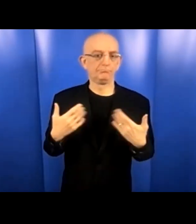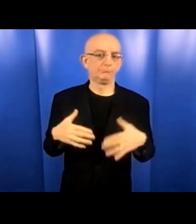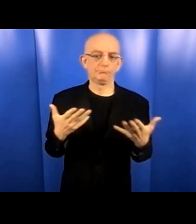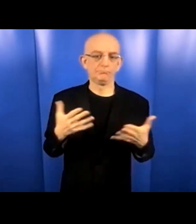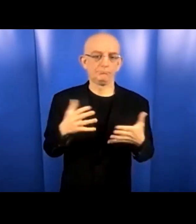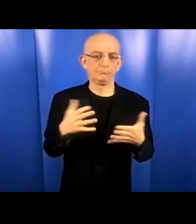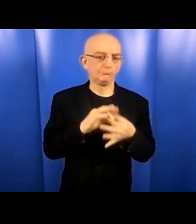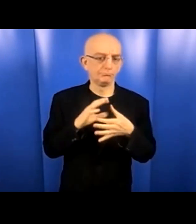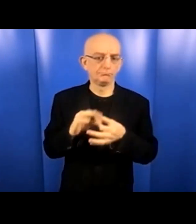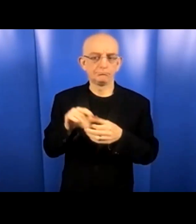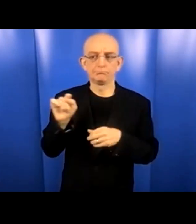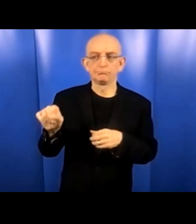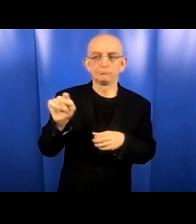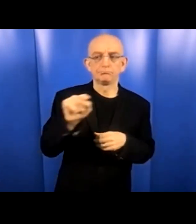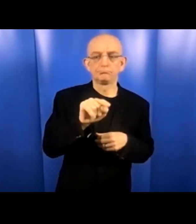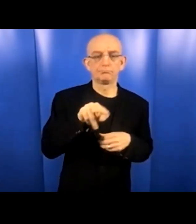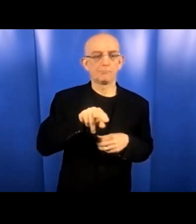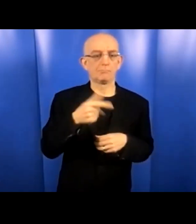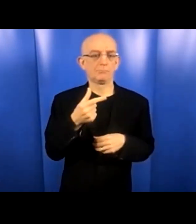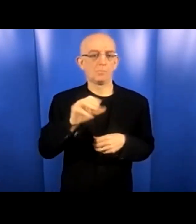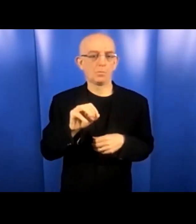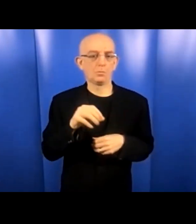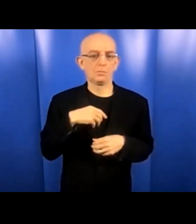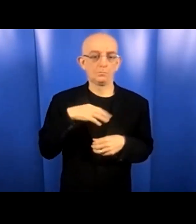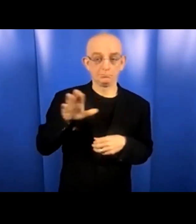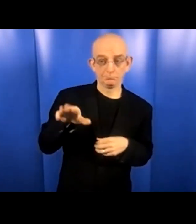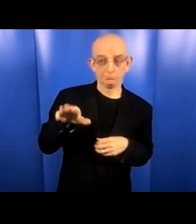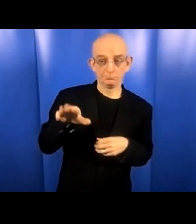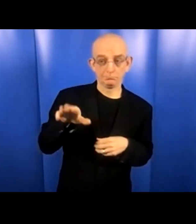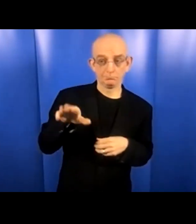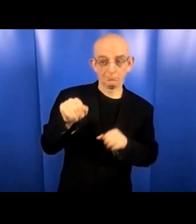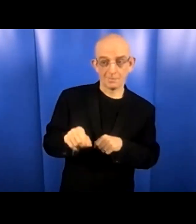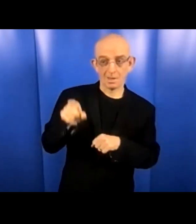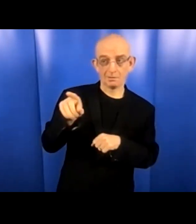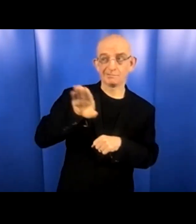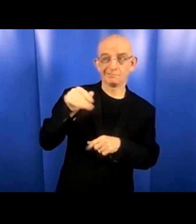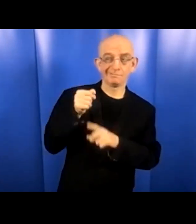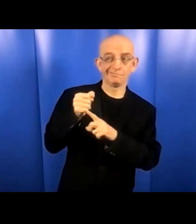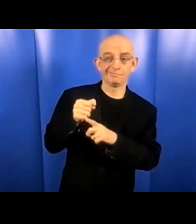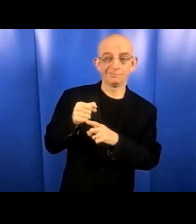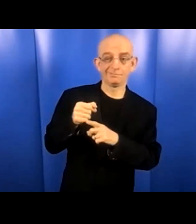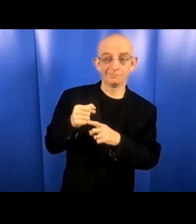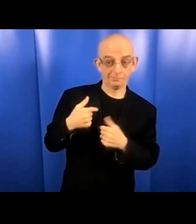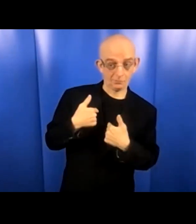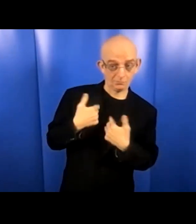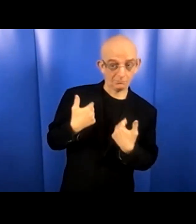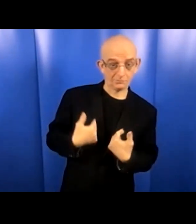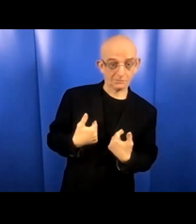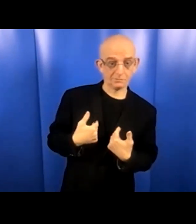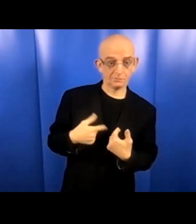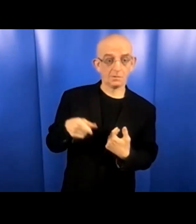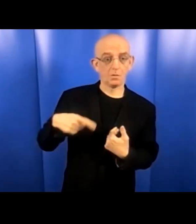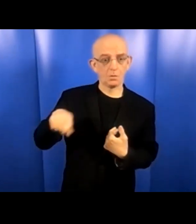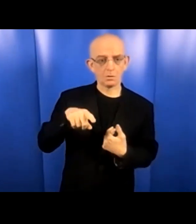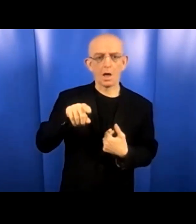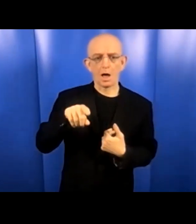them to be our voice when they're at the table, when they're talking to governments in the region. We attend their meetings. We are part of